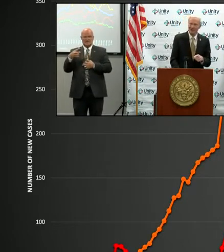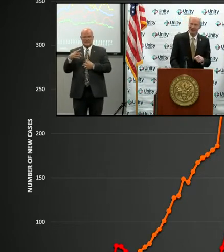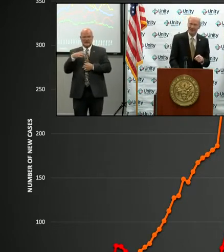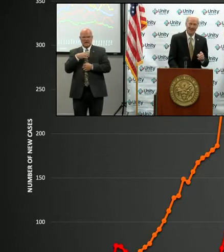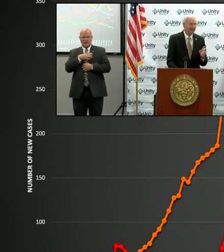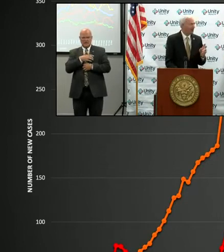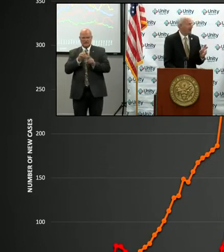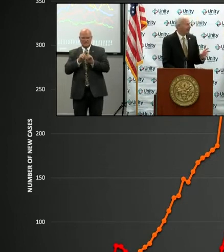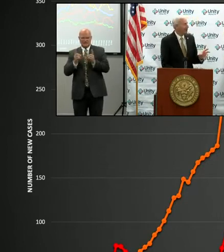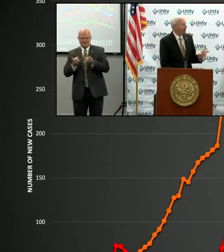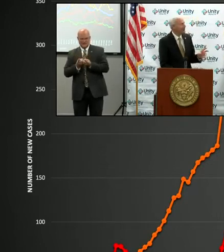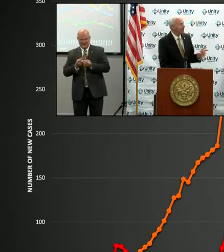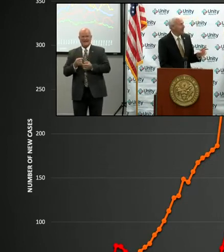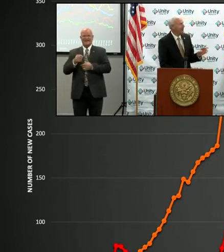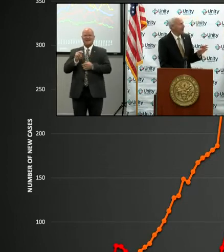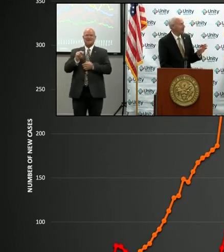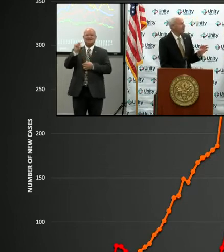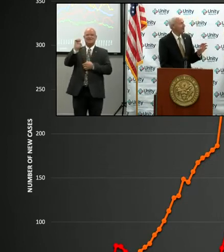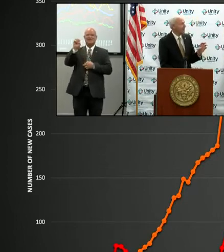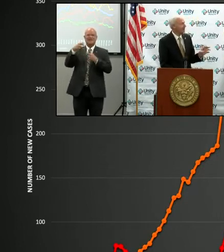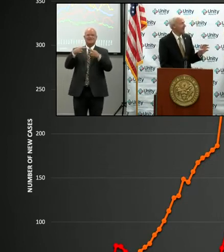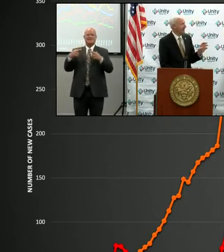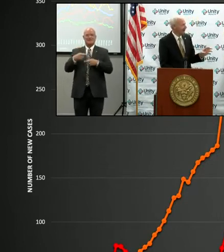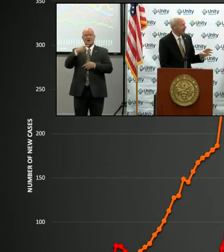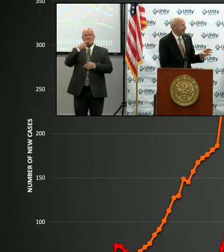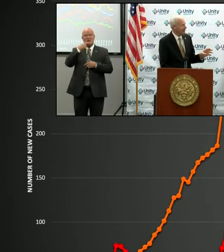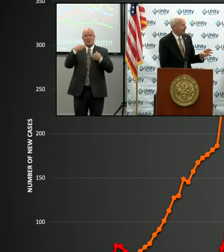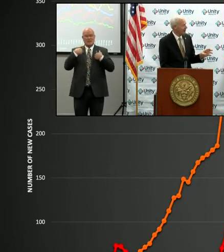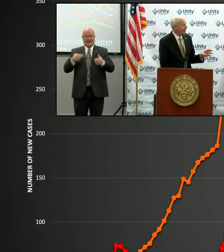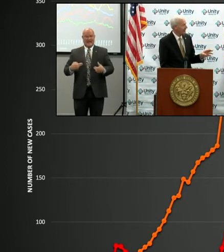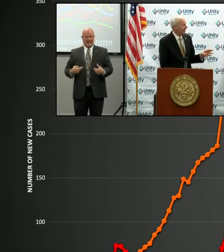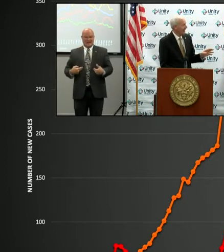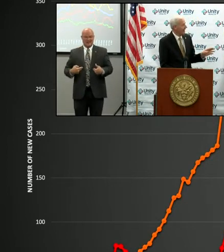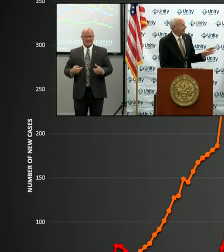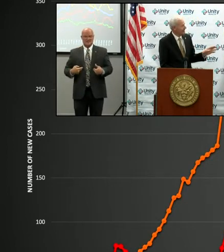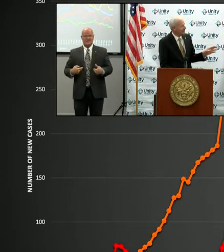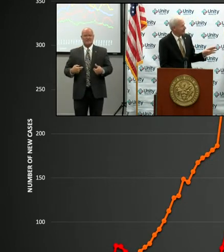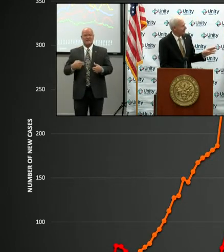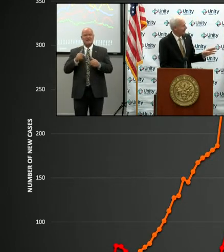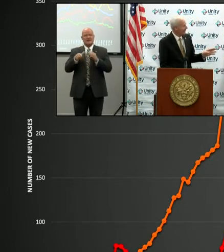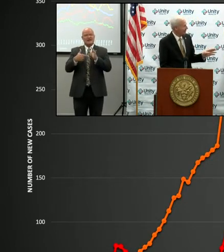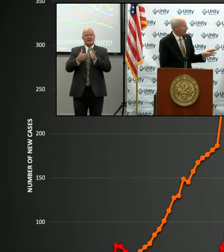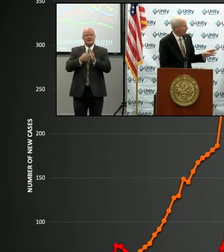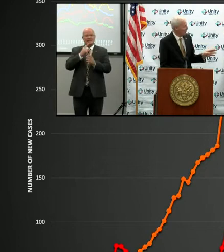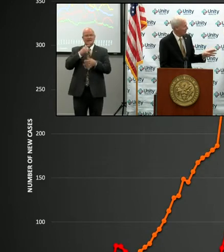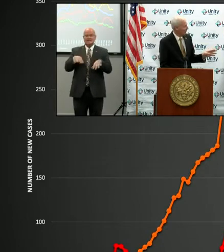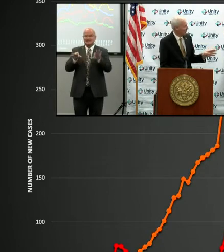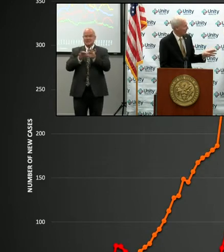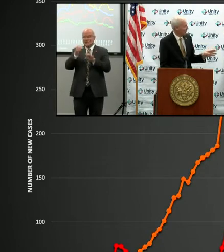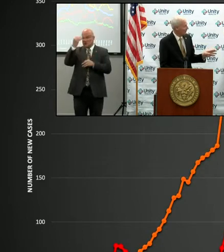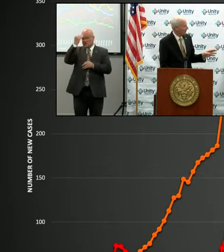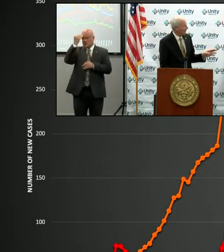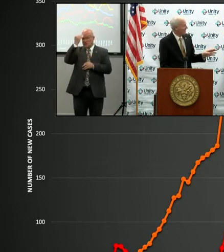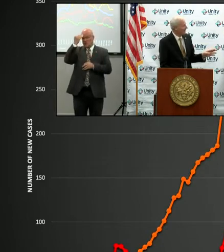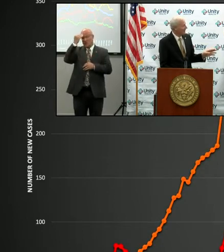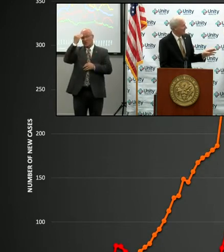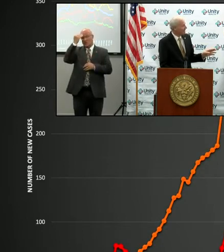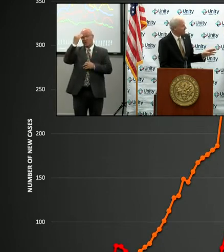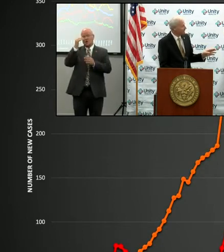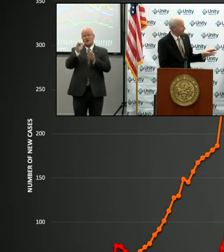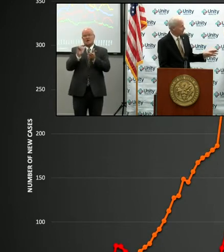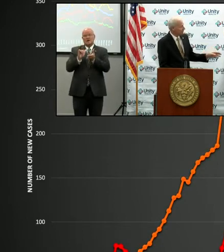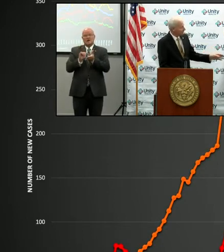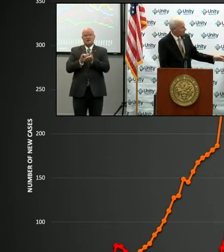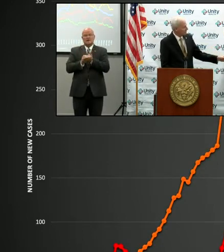Congressional District. You're in the Northeast region in terms of public health regions. And this is important to note.